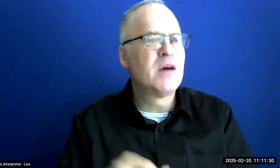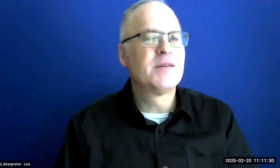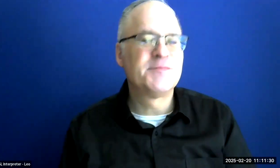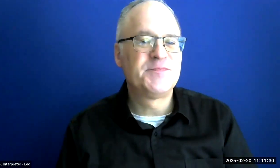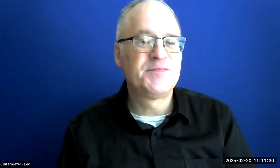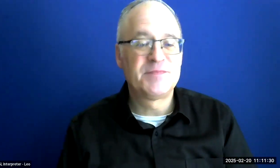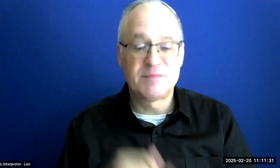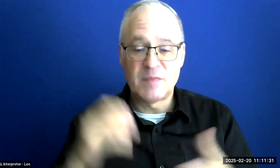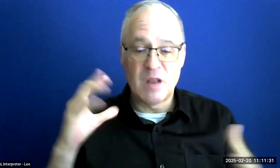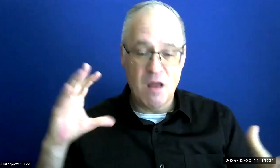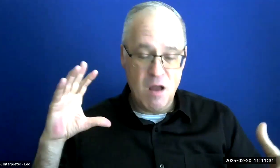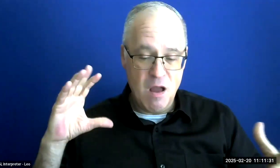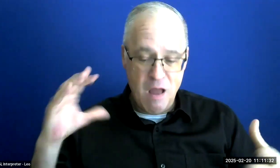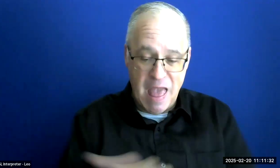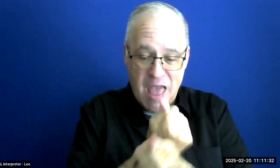one place,